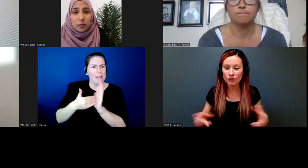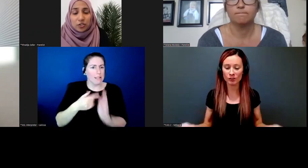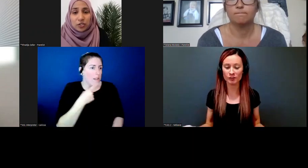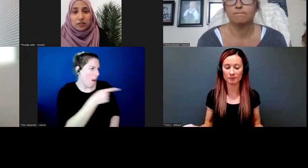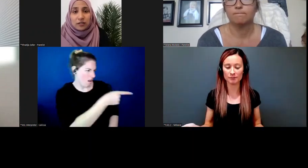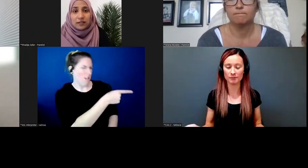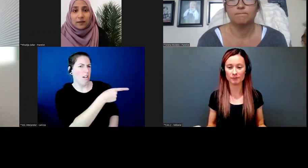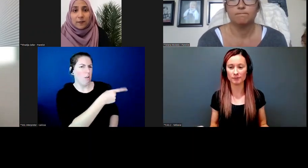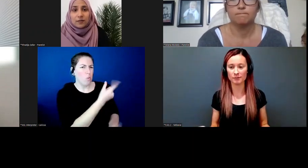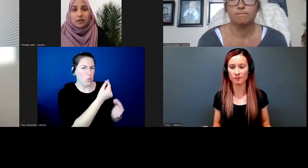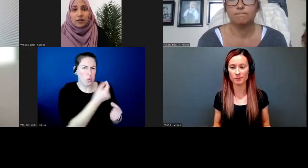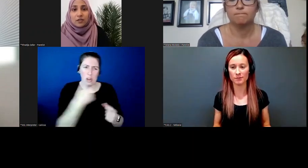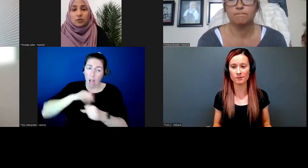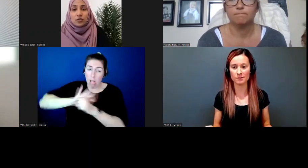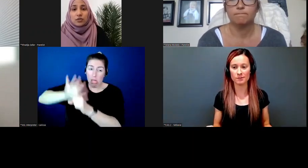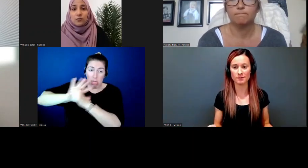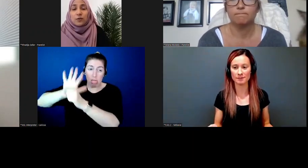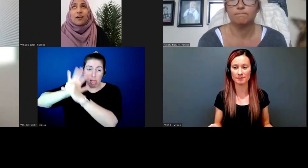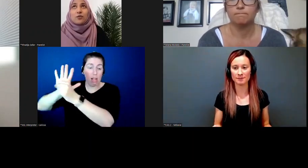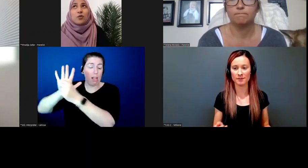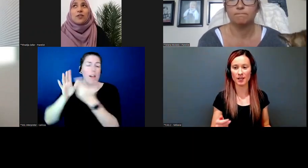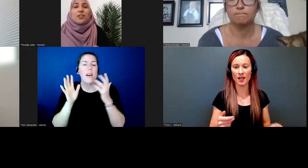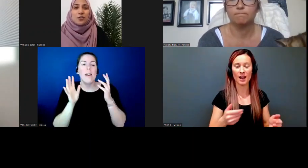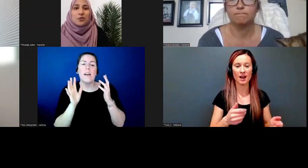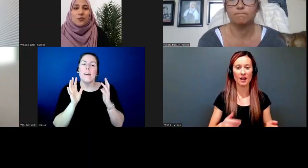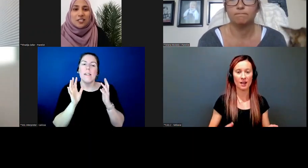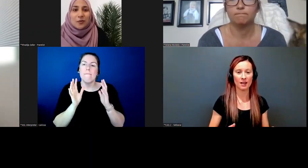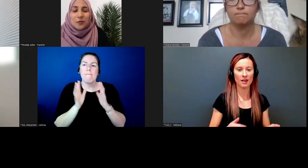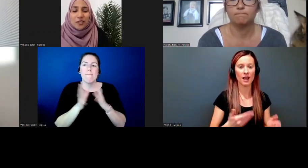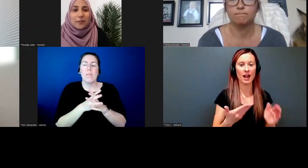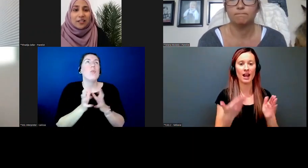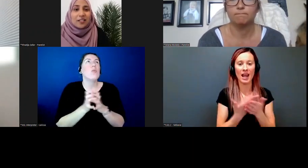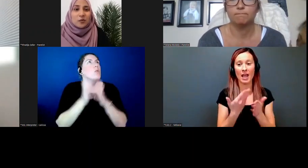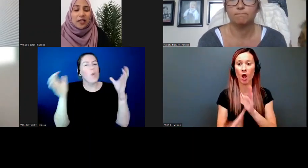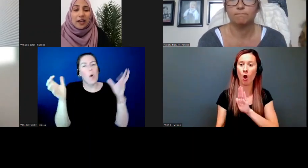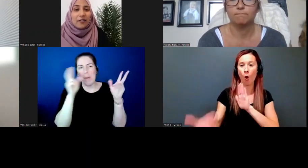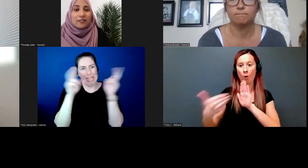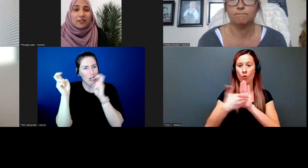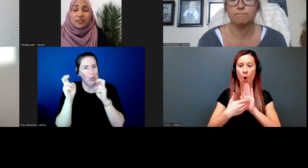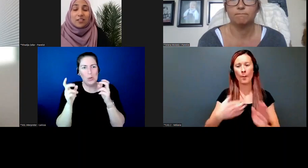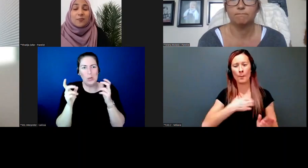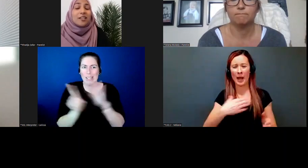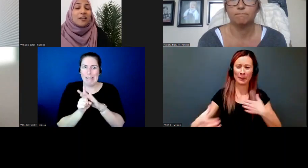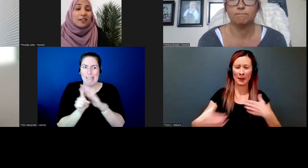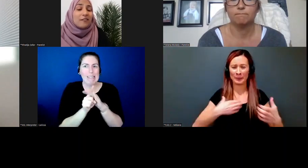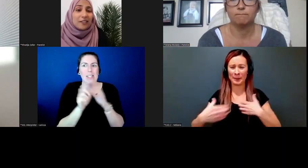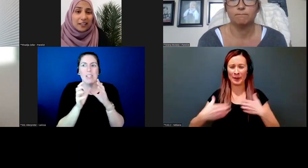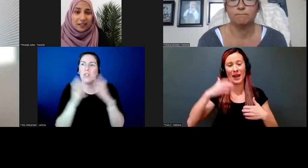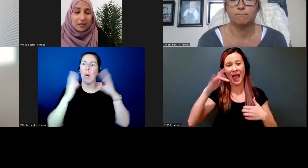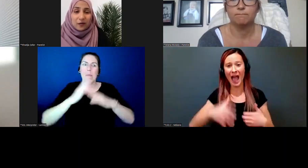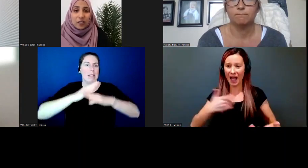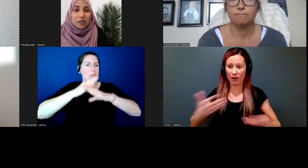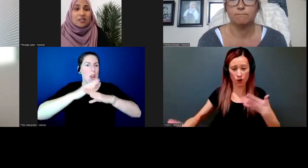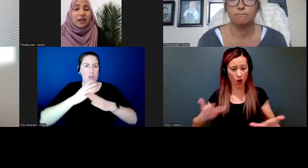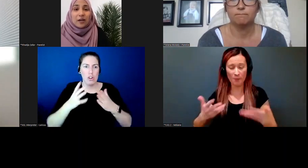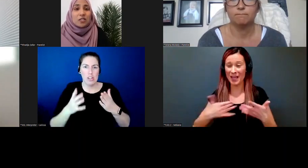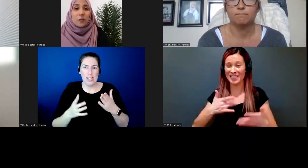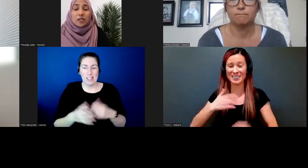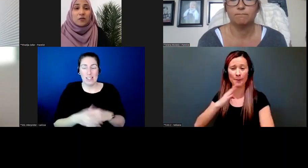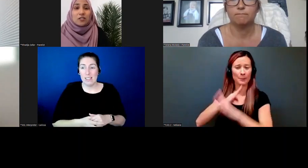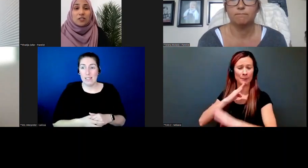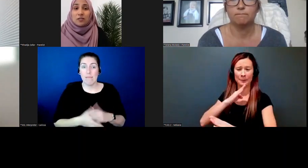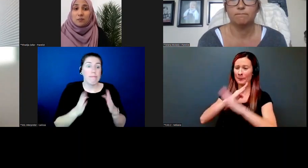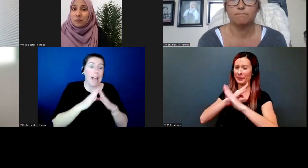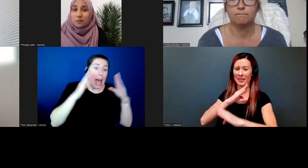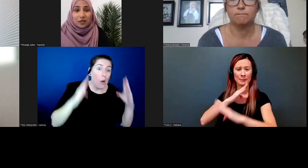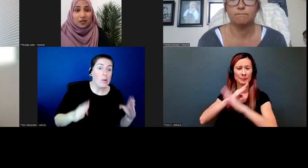too much. So Yeah. we have so many issues we deal with. The barriers we have, there's barrier in everything, whether it's housing, There's whether so